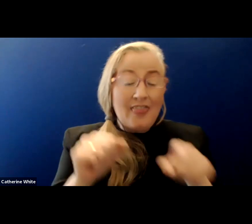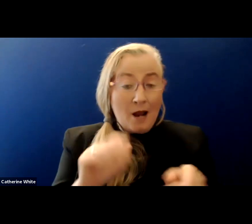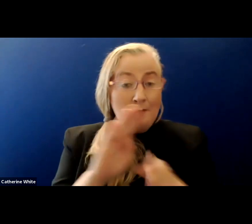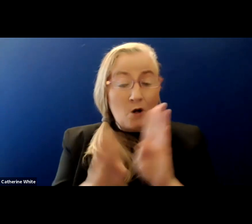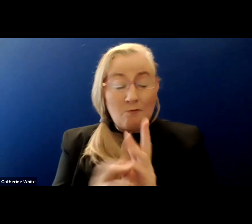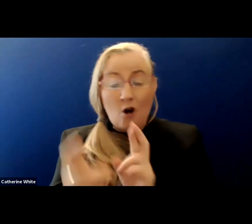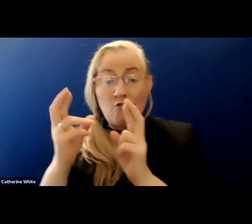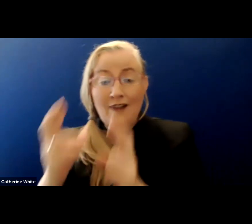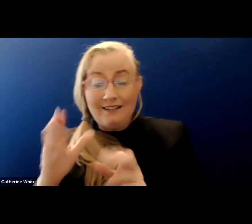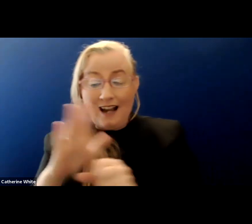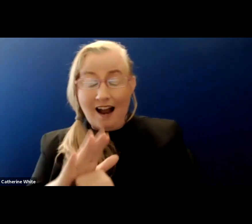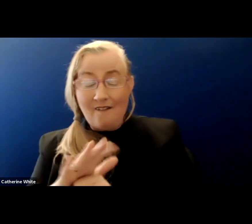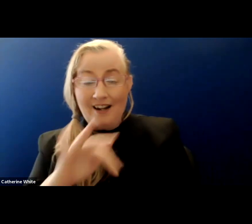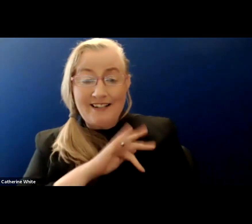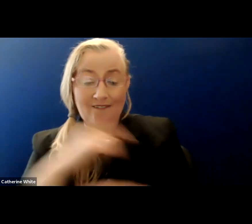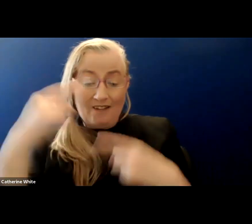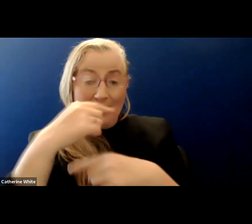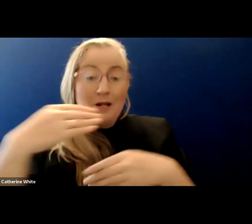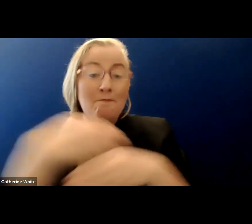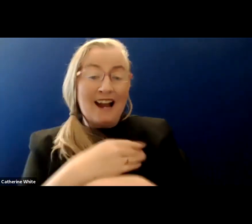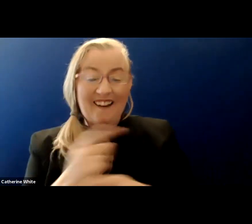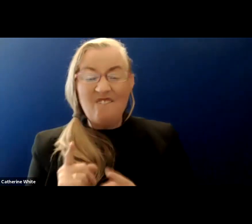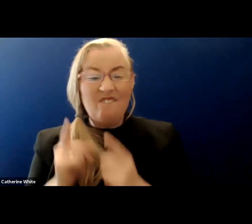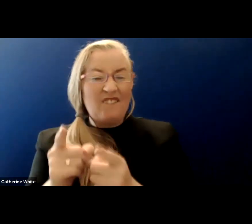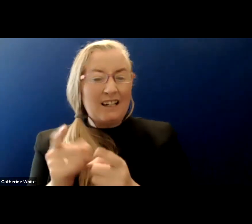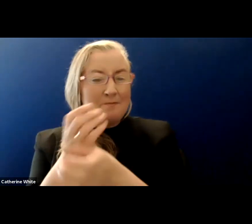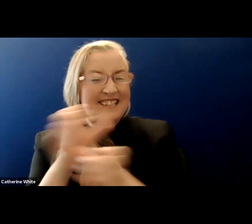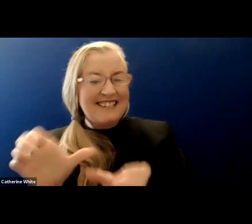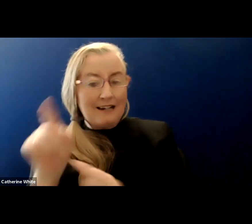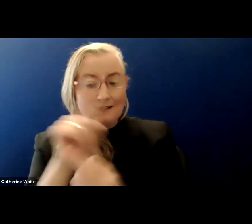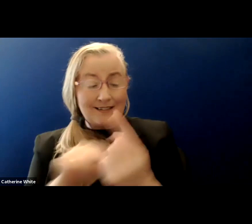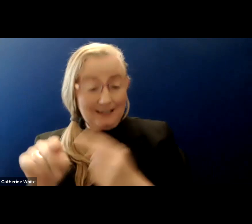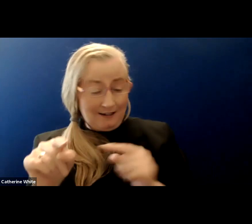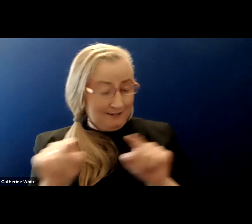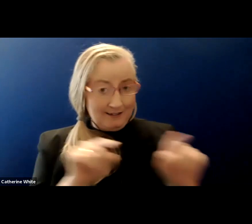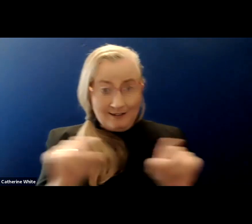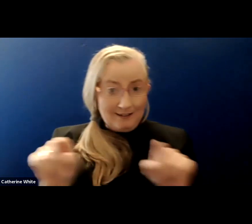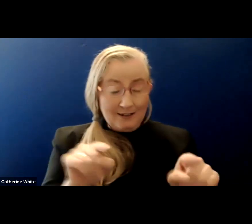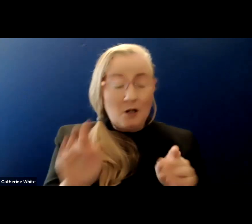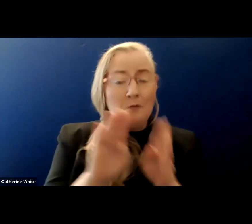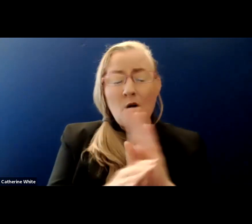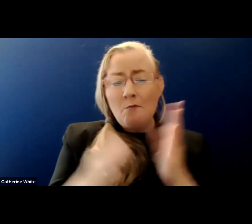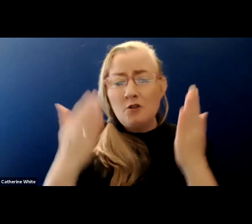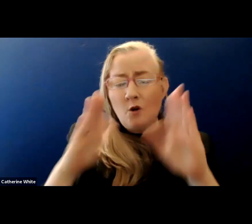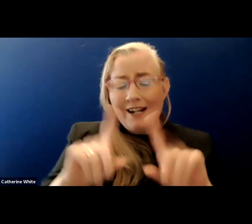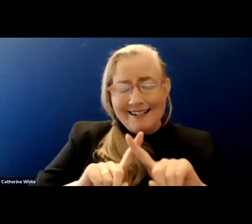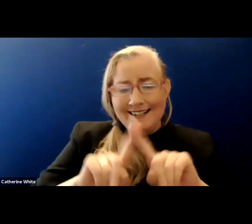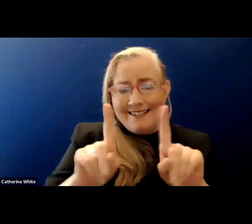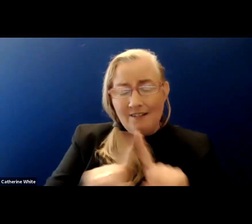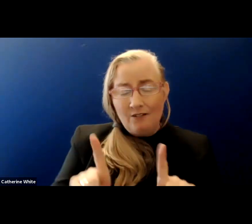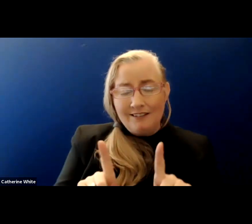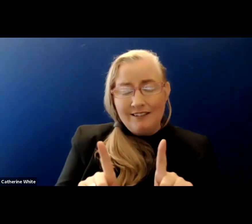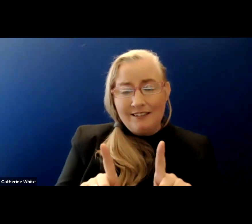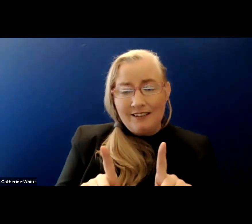of self-defense by the victim state, it does raise some questions, or it highlights some of the differences which